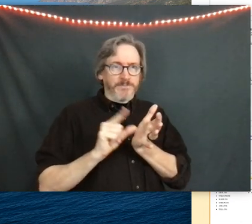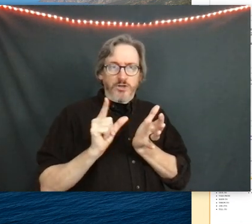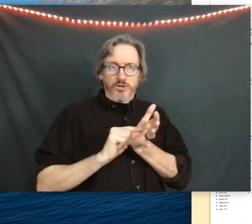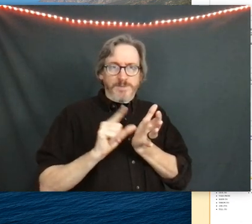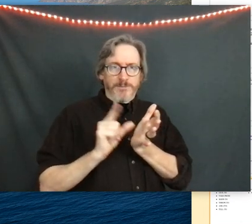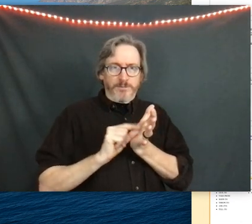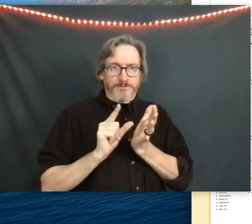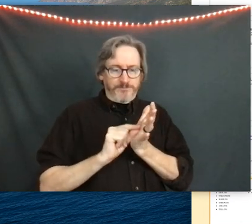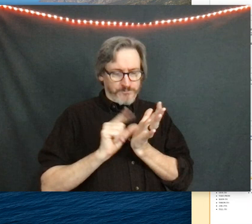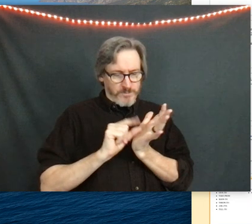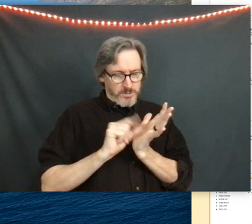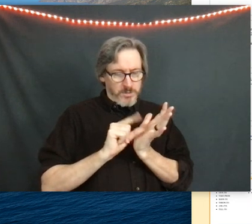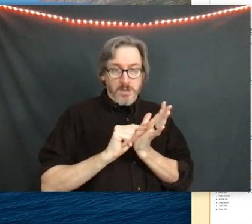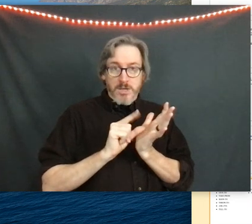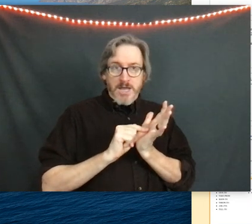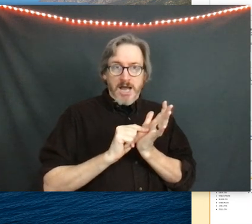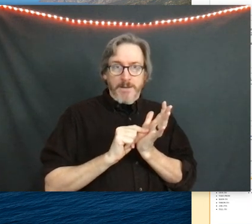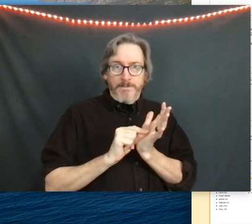sign, newspaper.